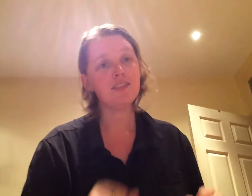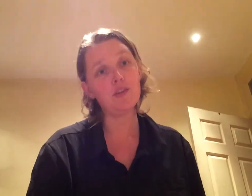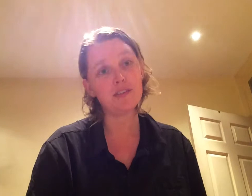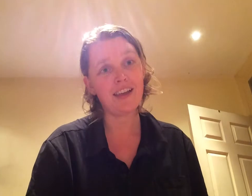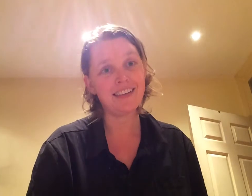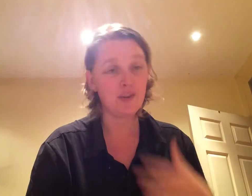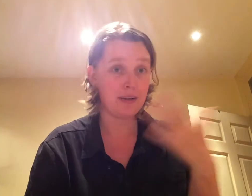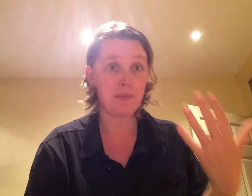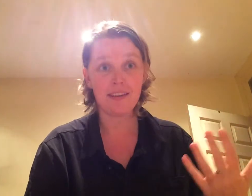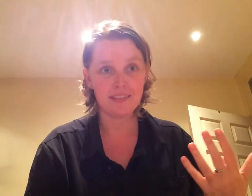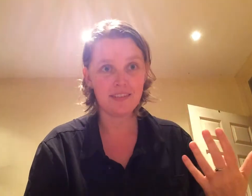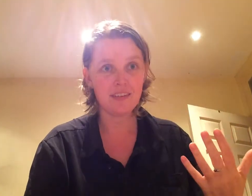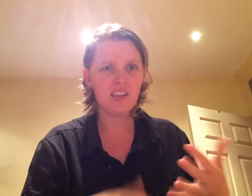No signing, no lip patterns,